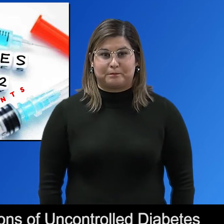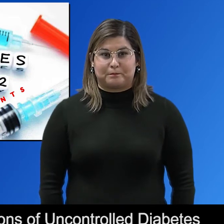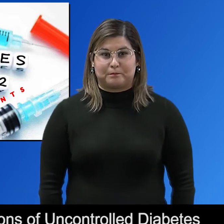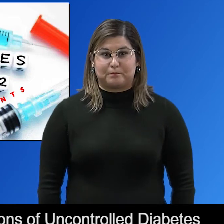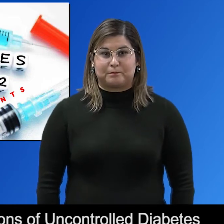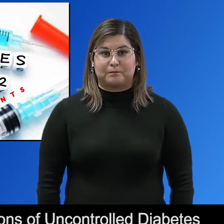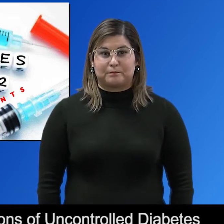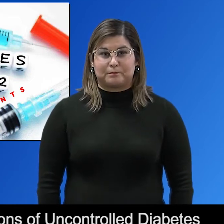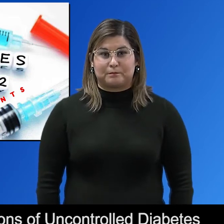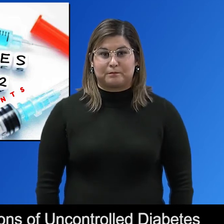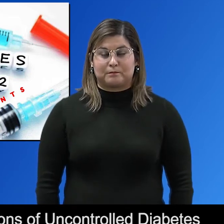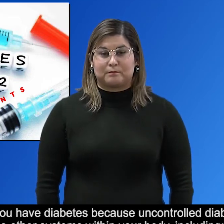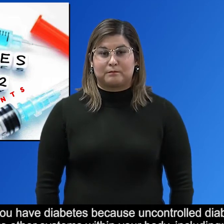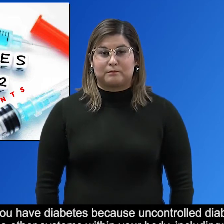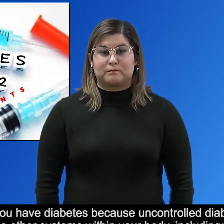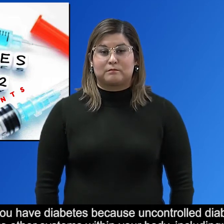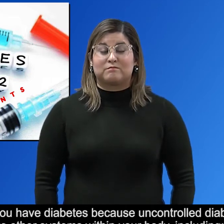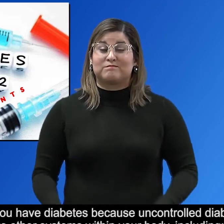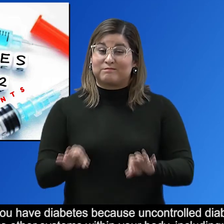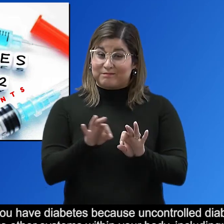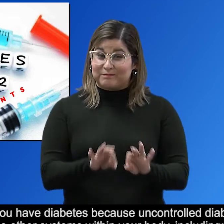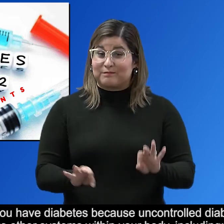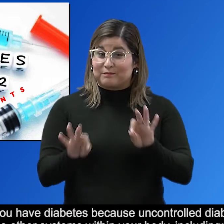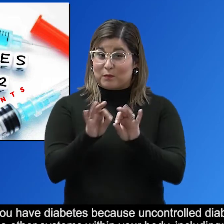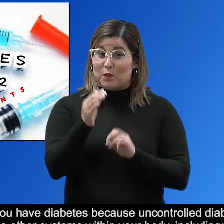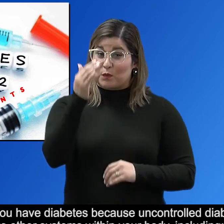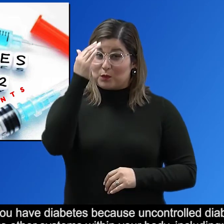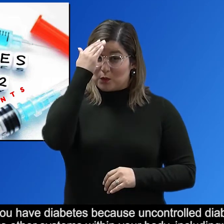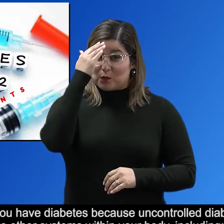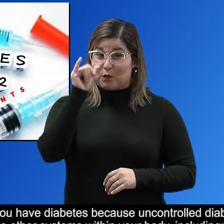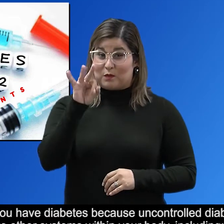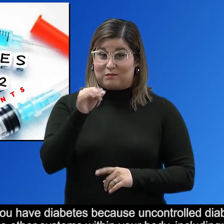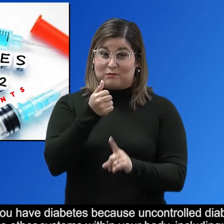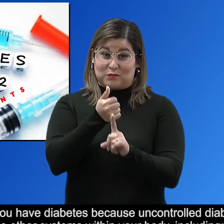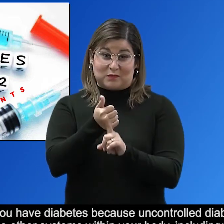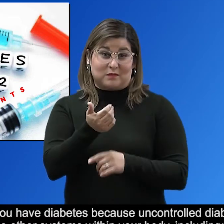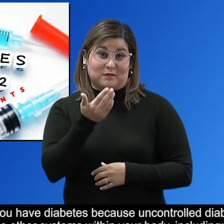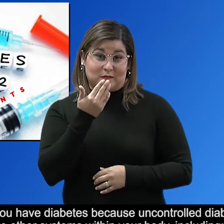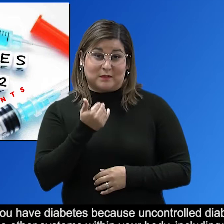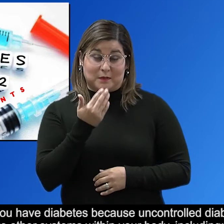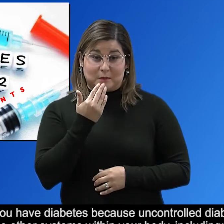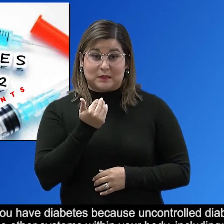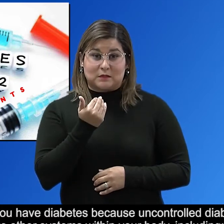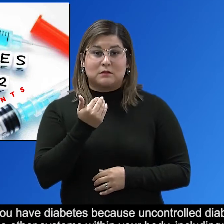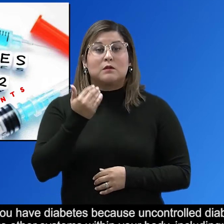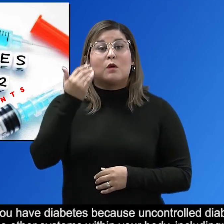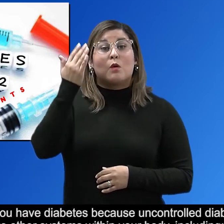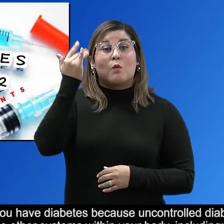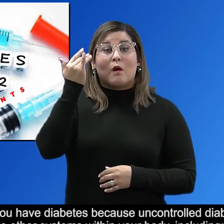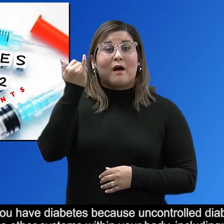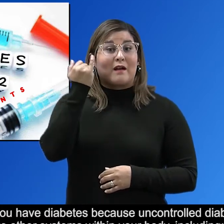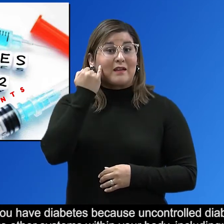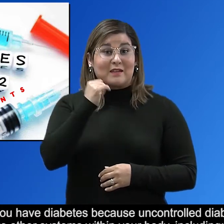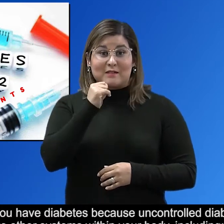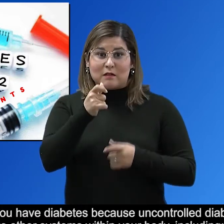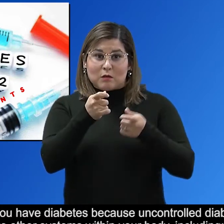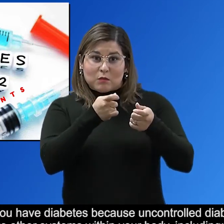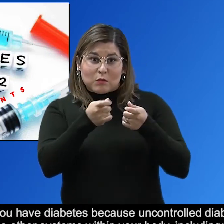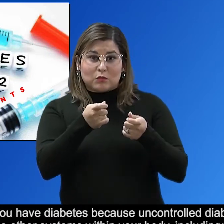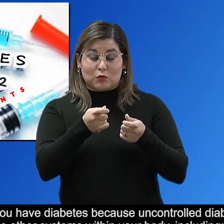It is essential to know if you have diabetes because uncontrolled diabetes can